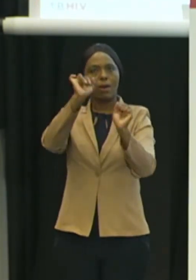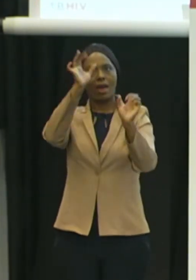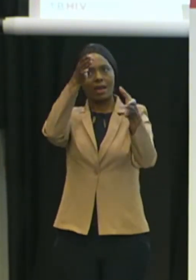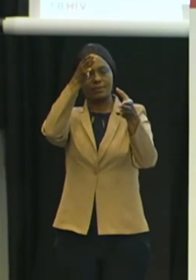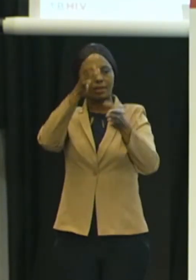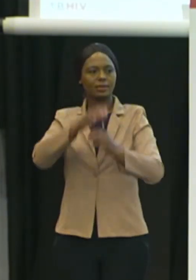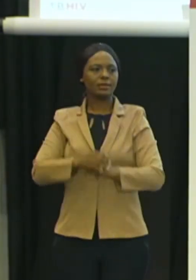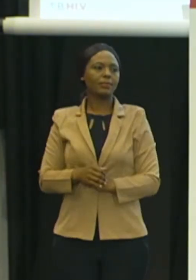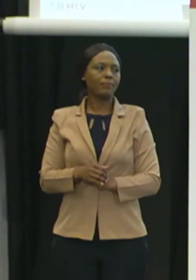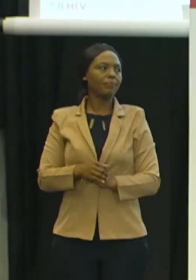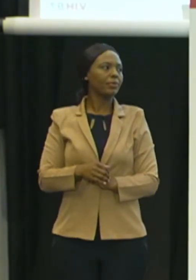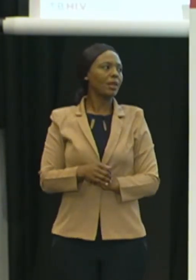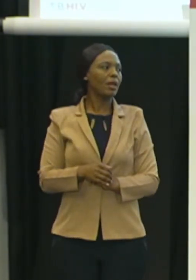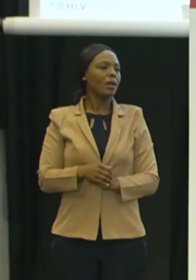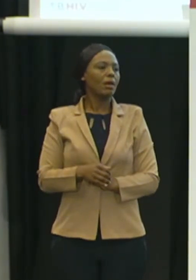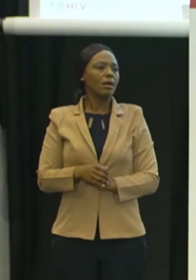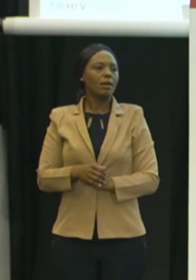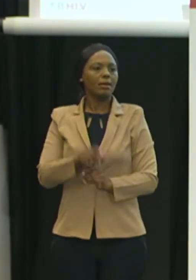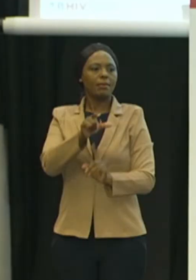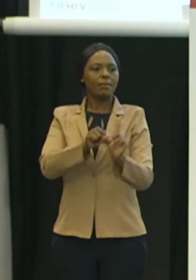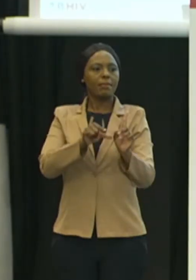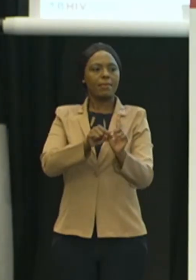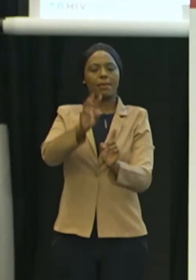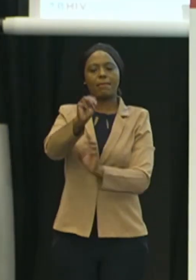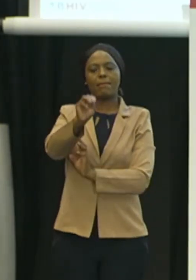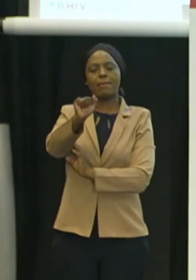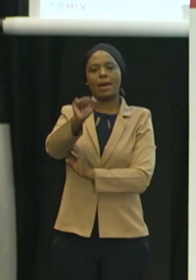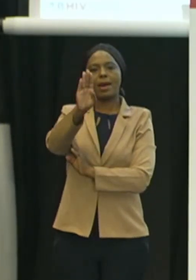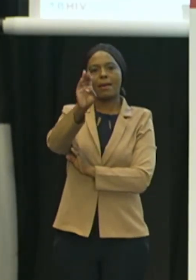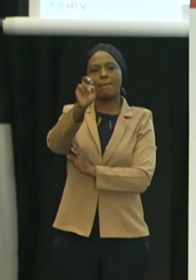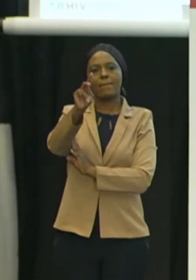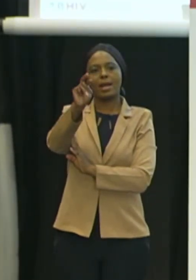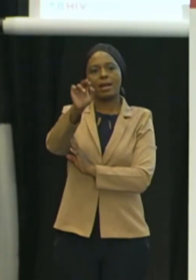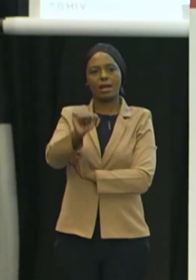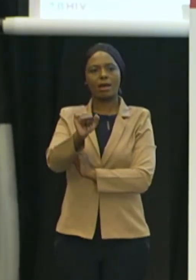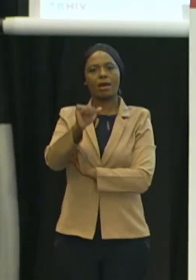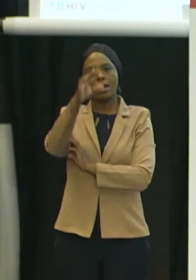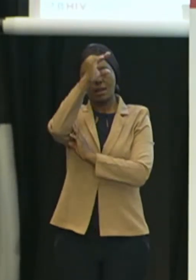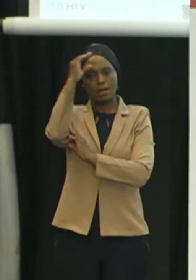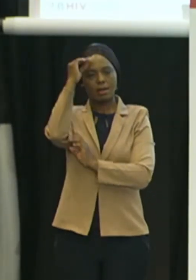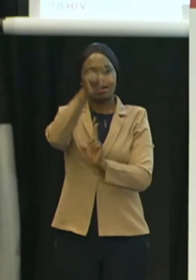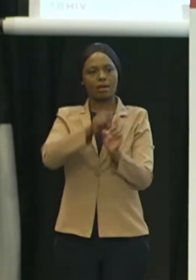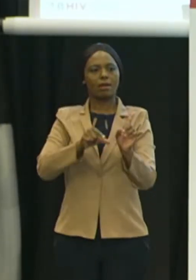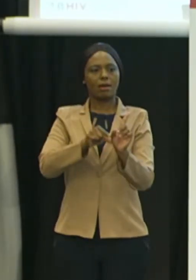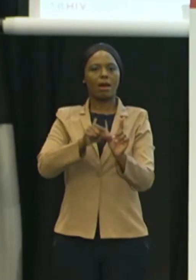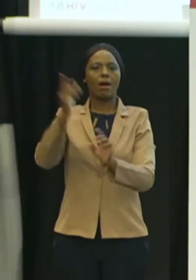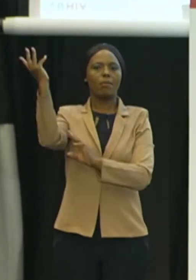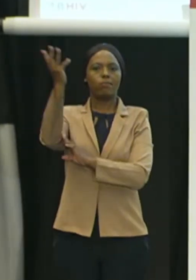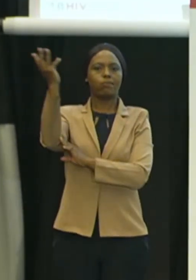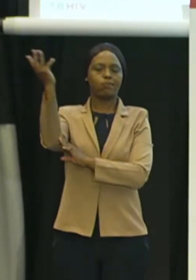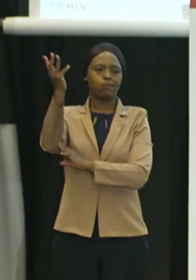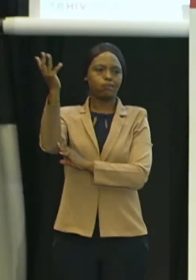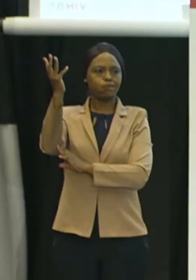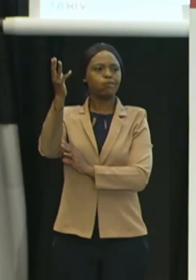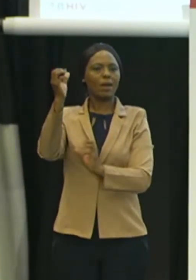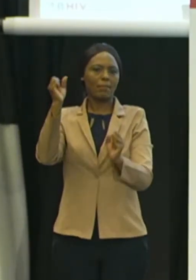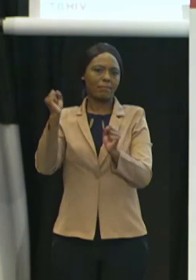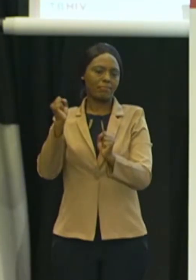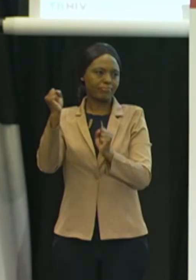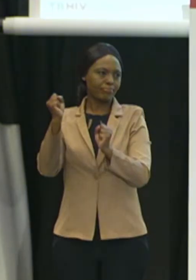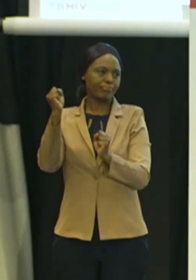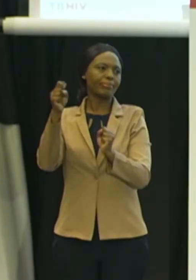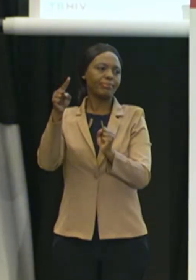Sister Mapasega, Mabena, we know a Sister Pasi, just to give us a rundown in terms